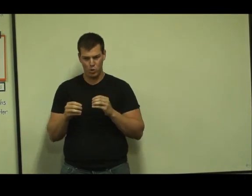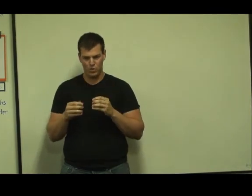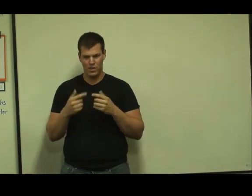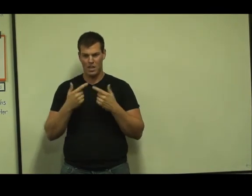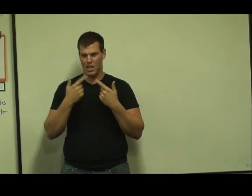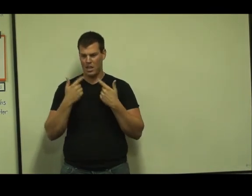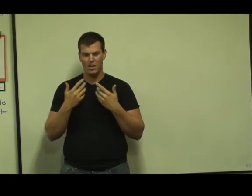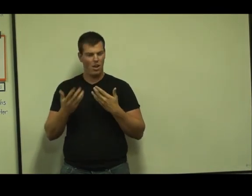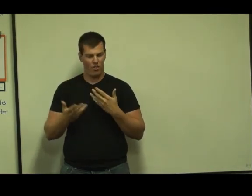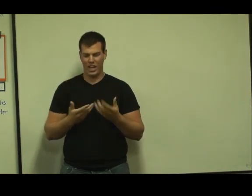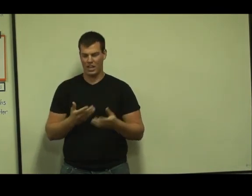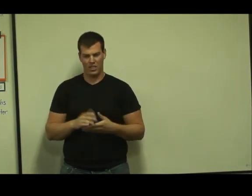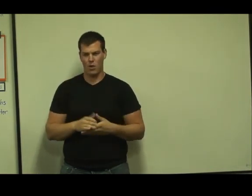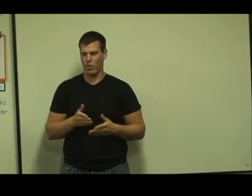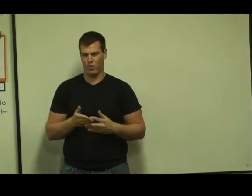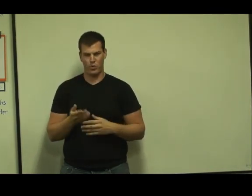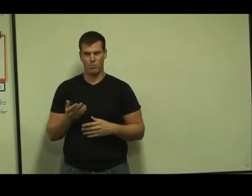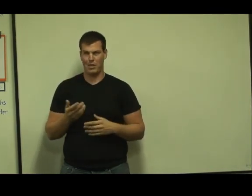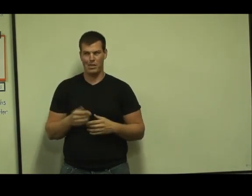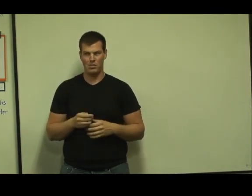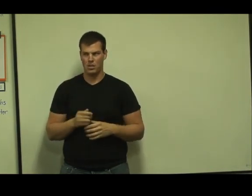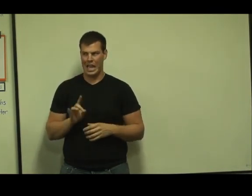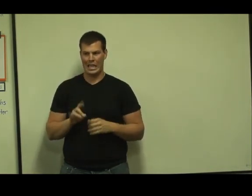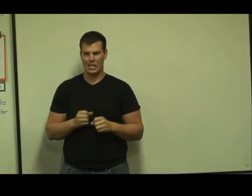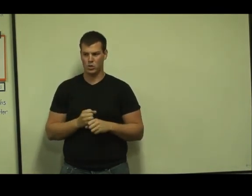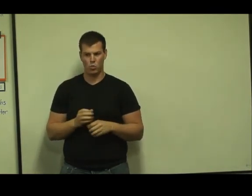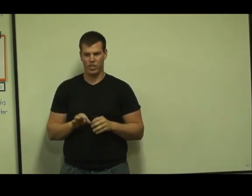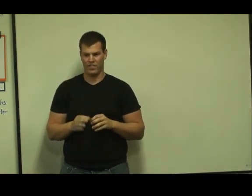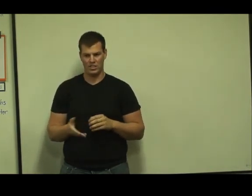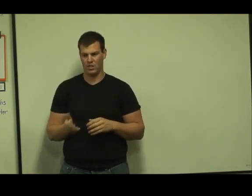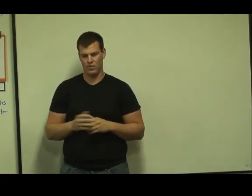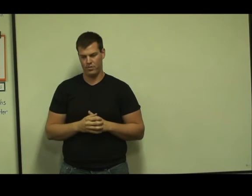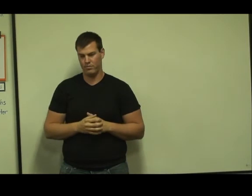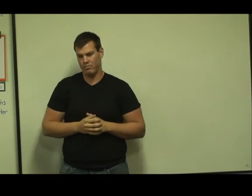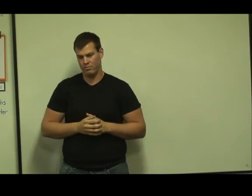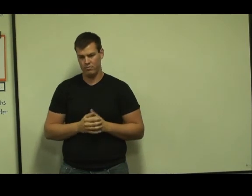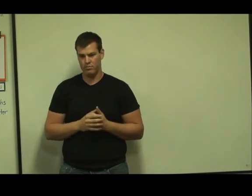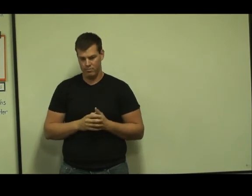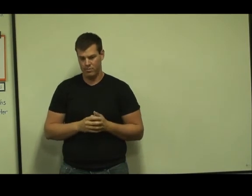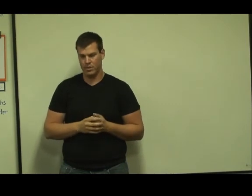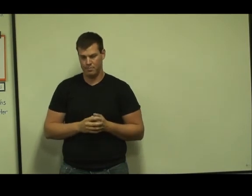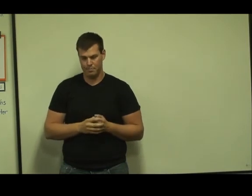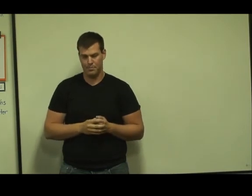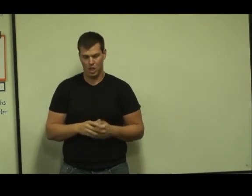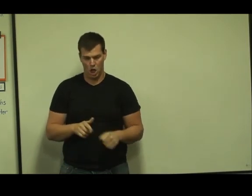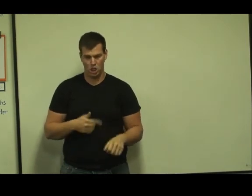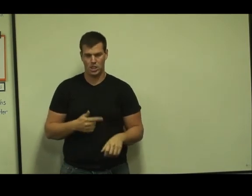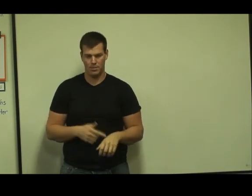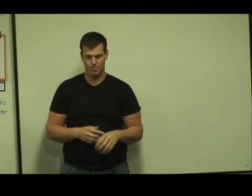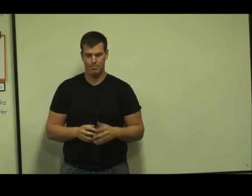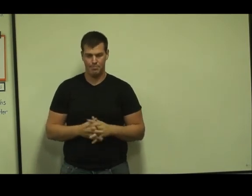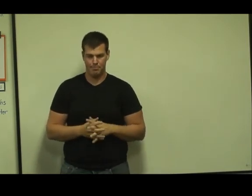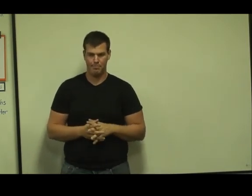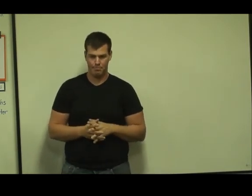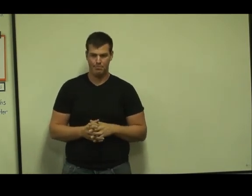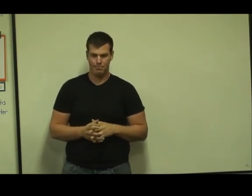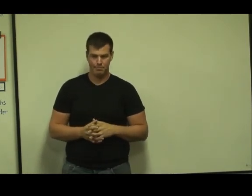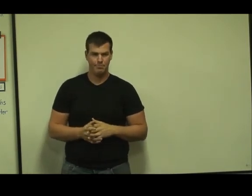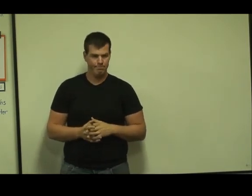boom. Or that kind of thing I went through maybe, and it wasn't like them. You know, all the time.